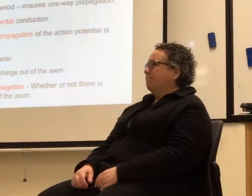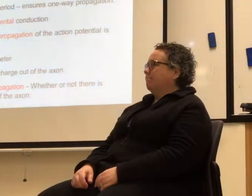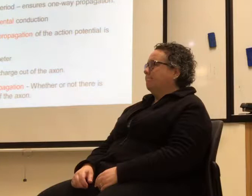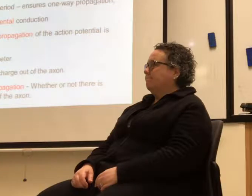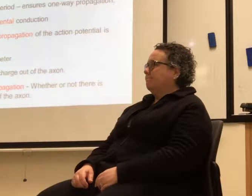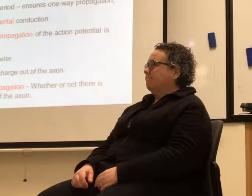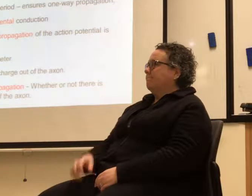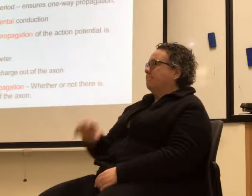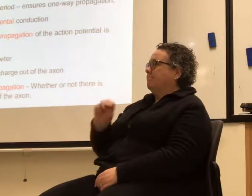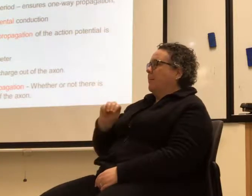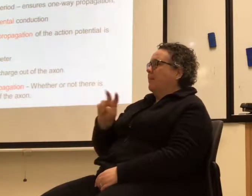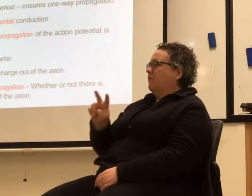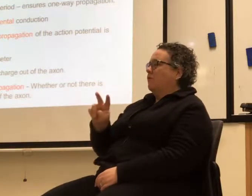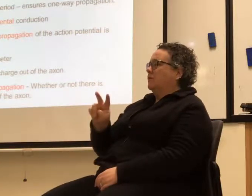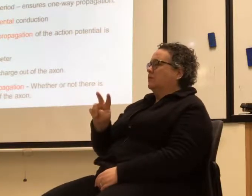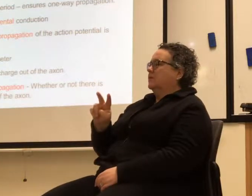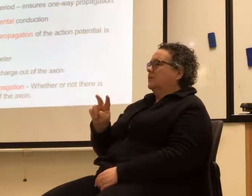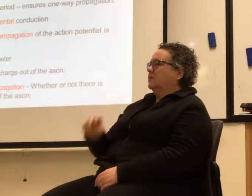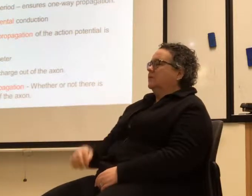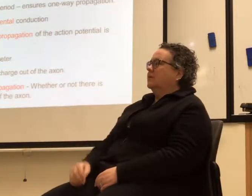In millivolts.